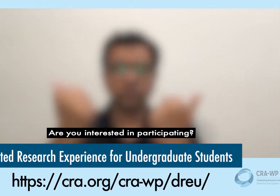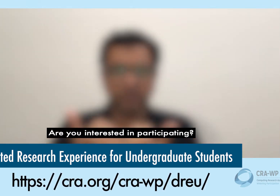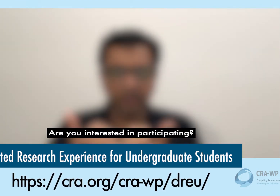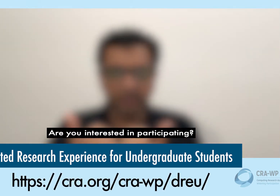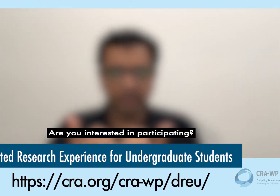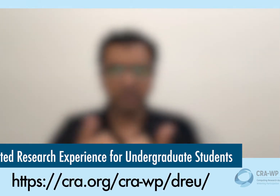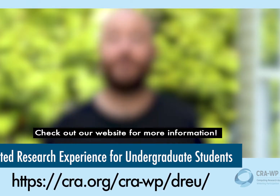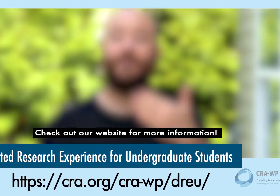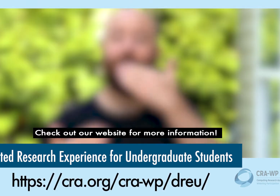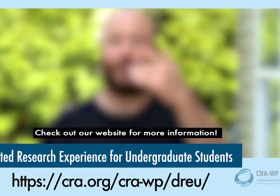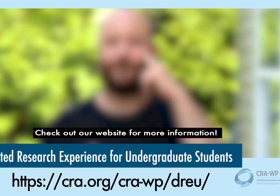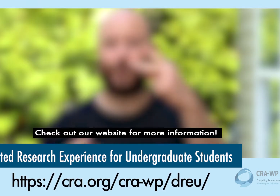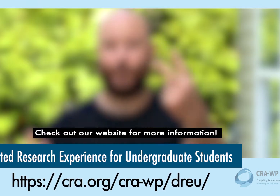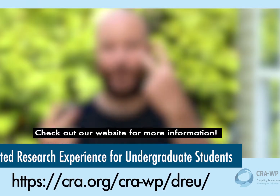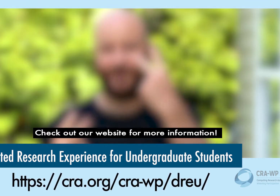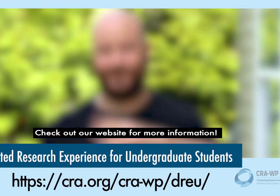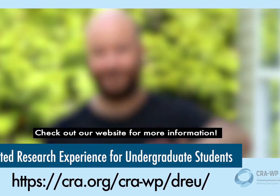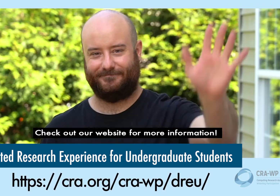participating? Check out our website for more information.